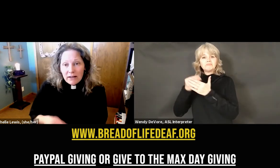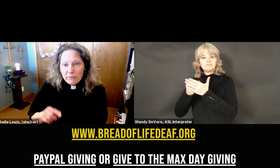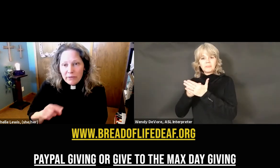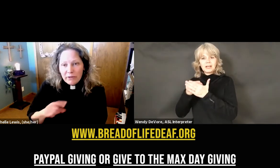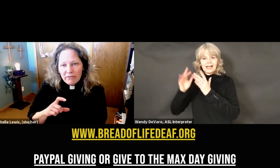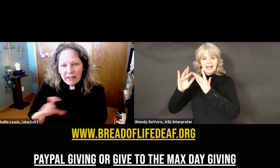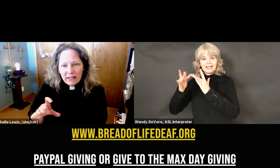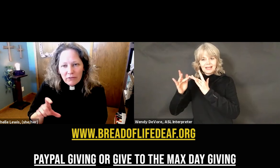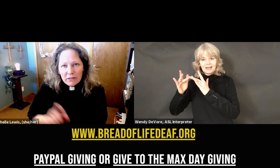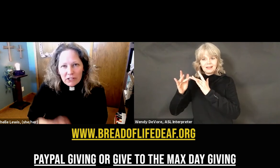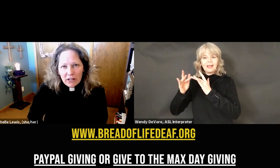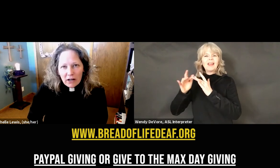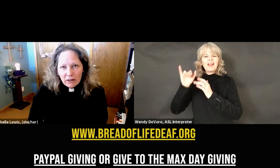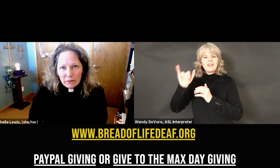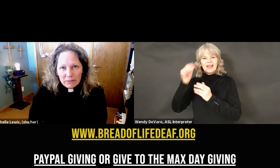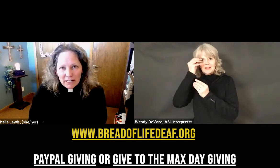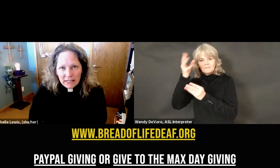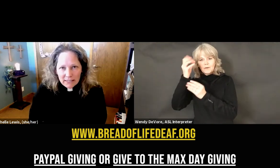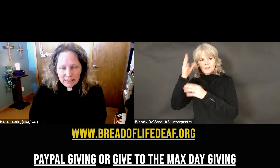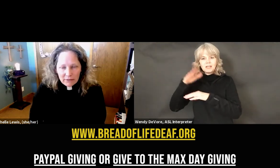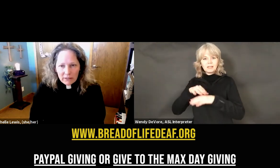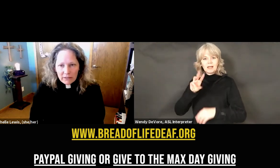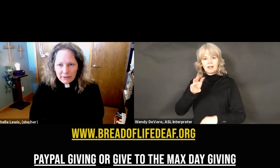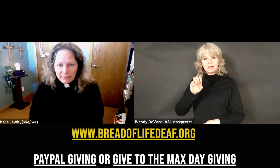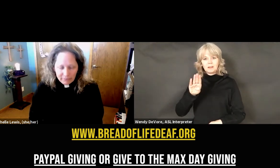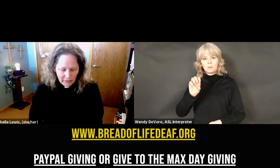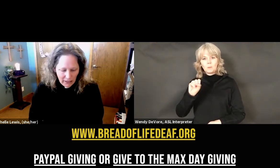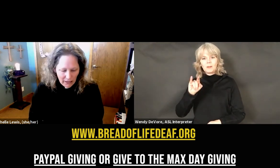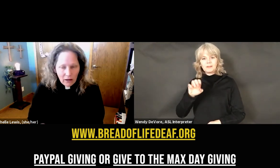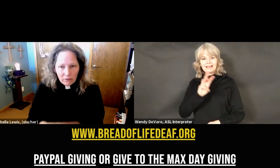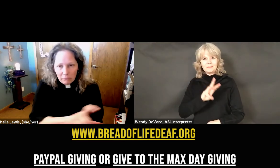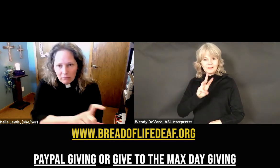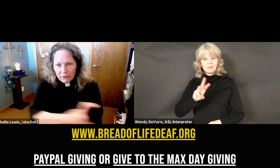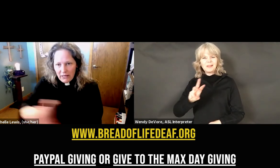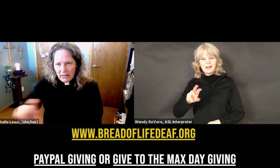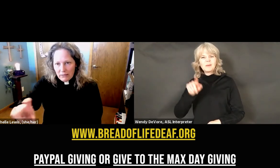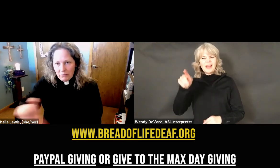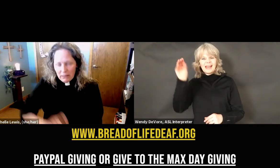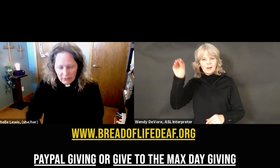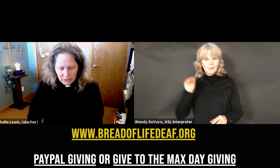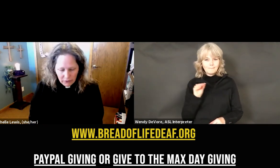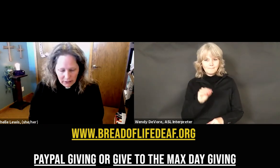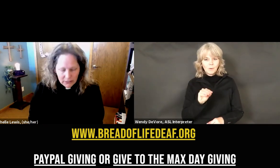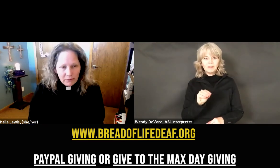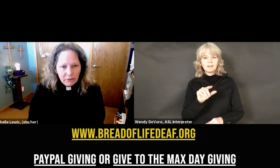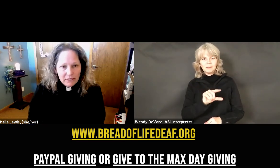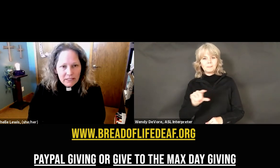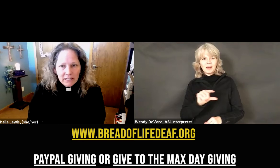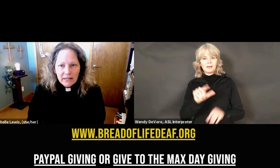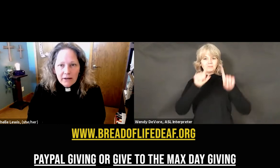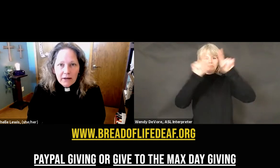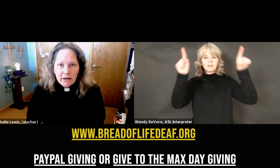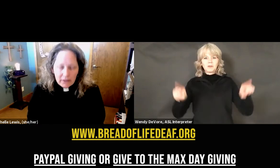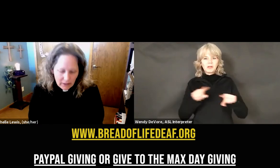And you can find that information on our website. And I'll put that at the bottom of the screen so you'll be able to